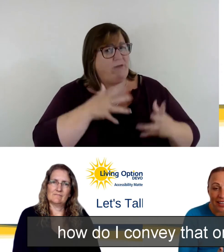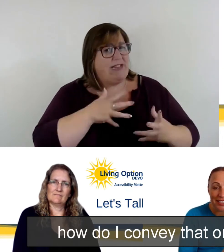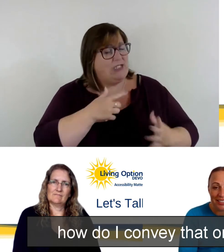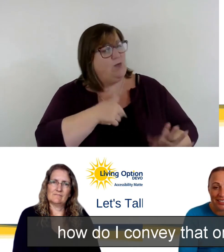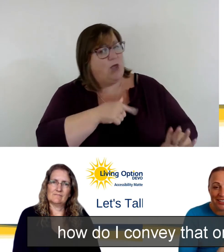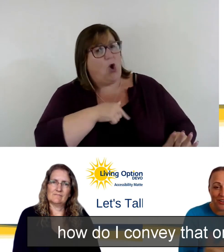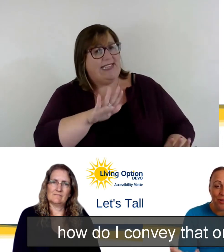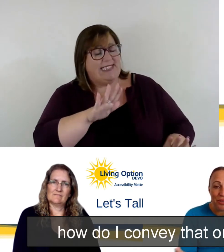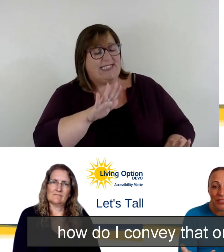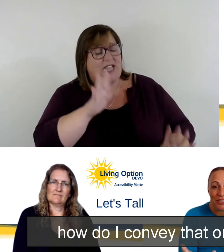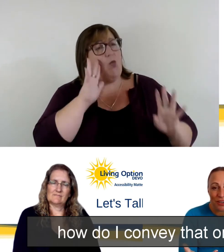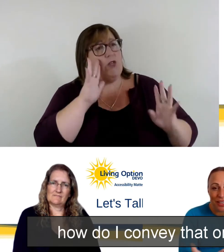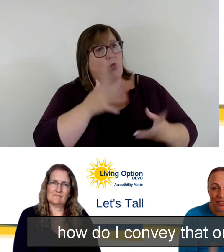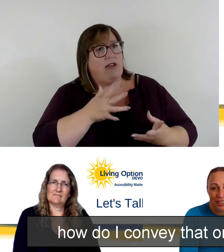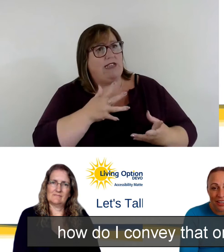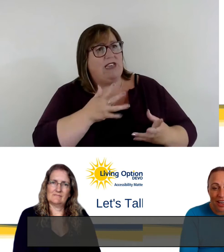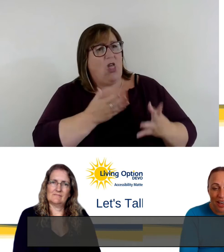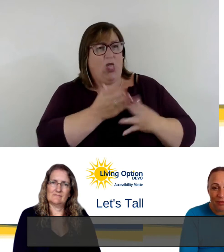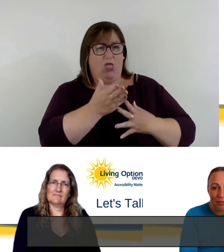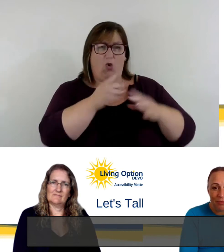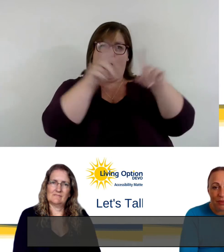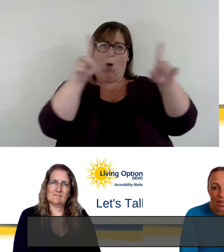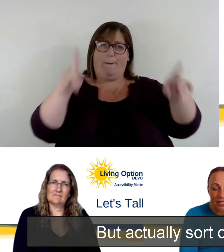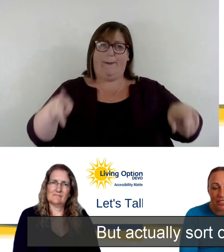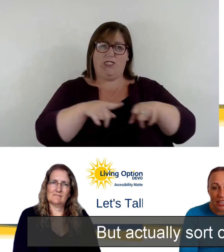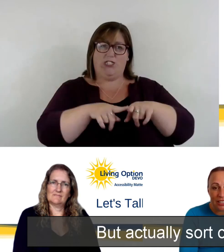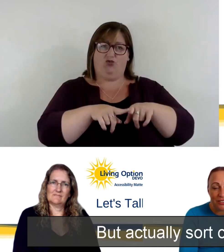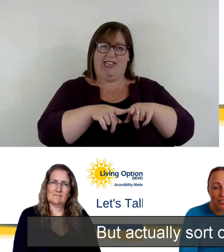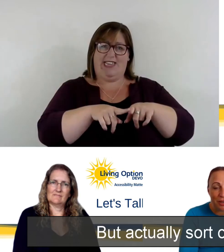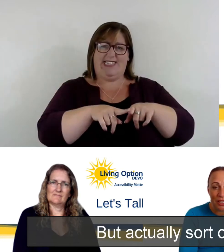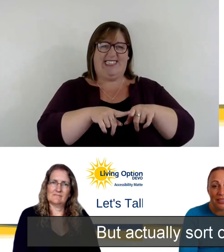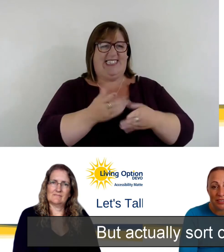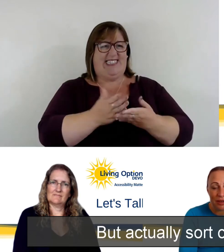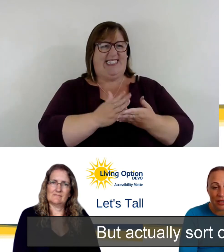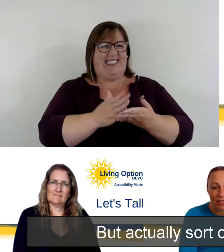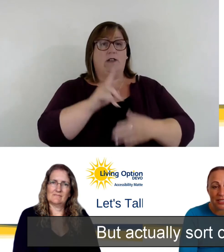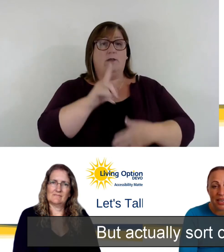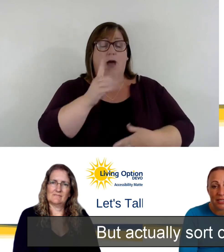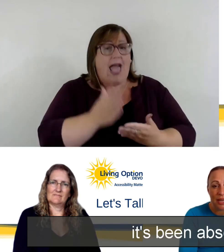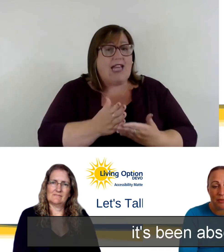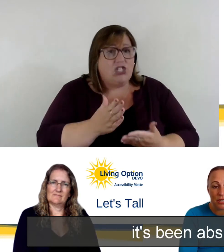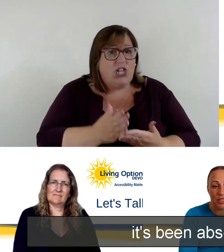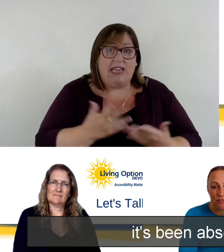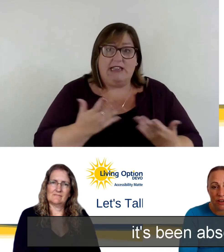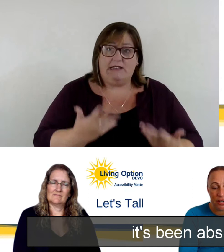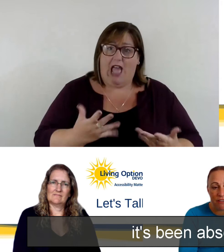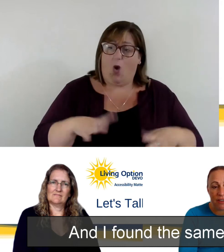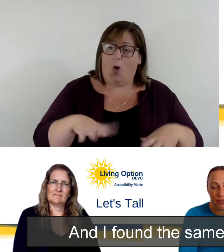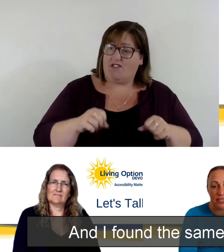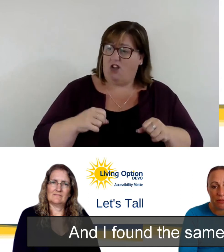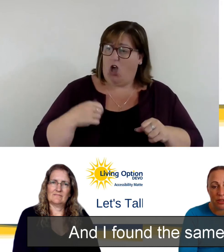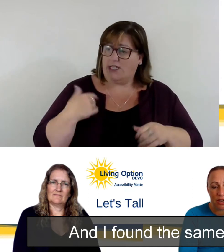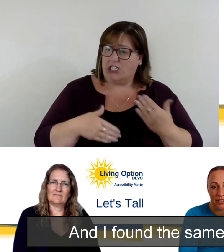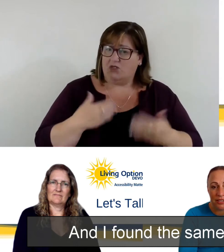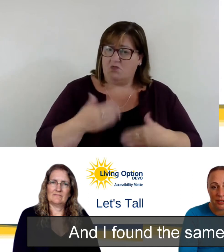convey that on a computer screen? Yeah. But actually, sort of jumping into it, it's been absolutely fine. And I